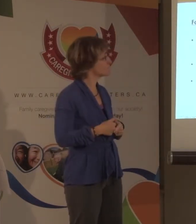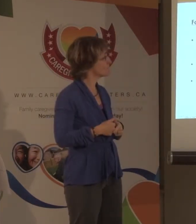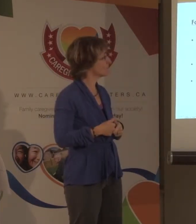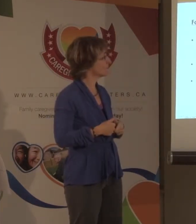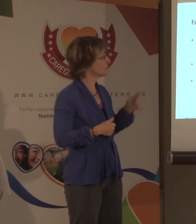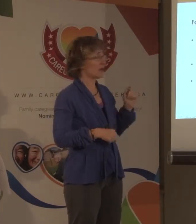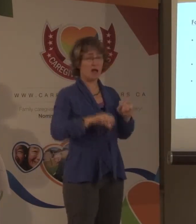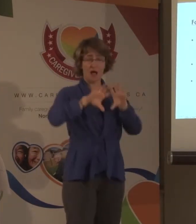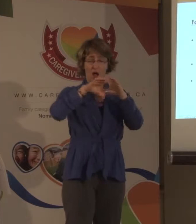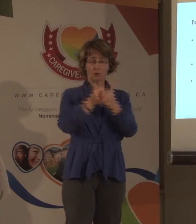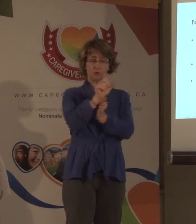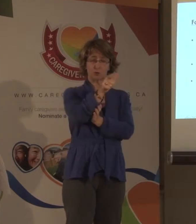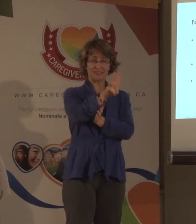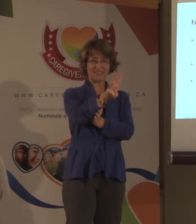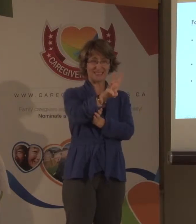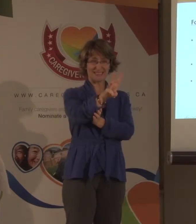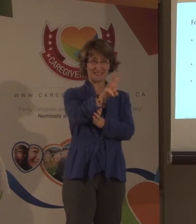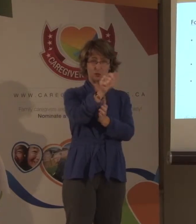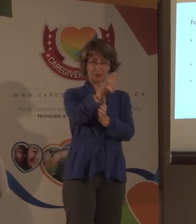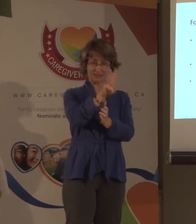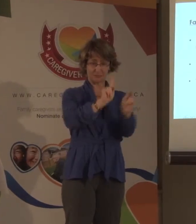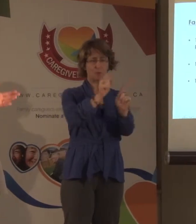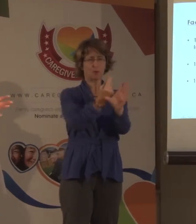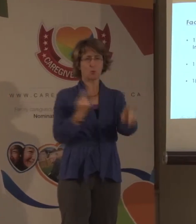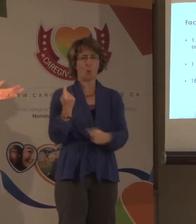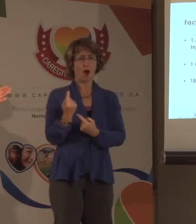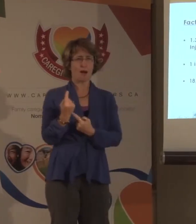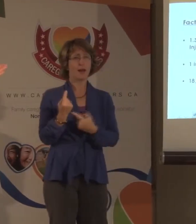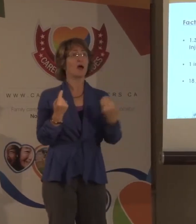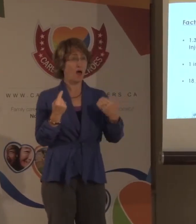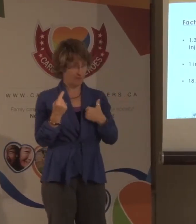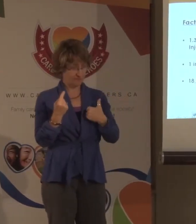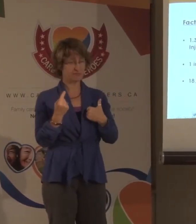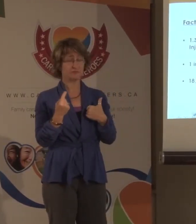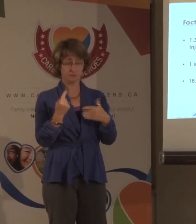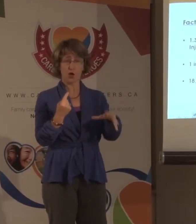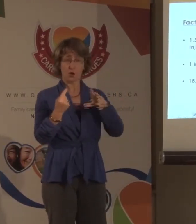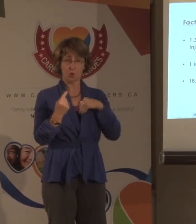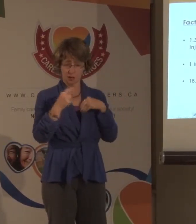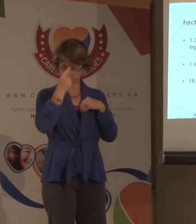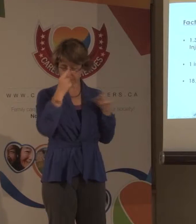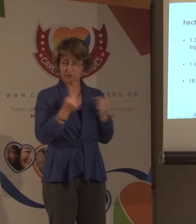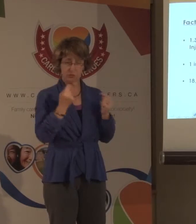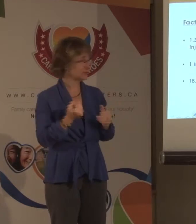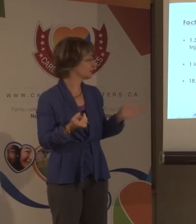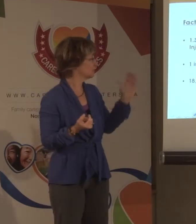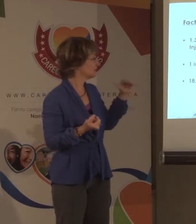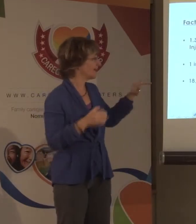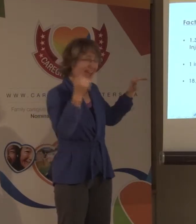1 in 26 Canadians, so that's 1 in 26 of us have an acquired brain injury.